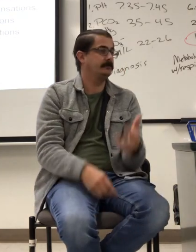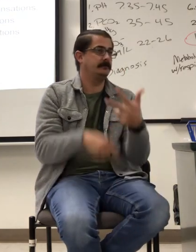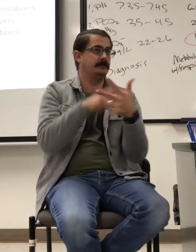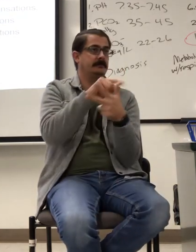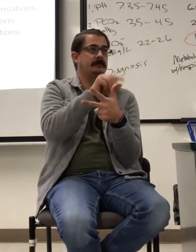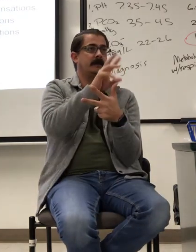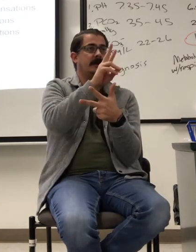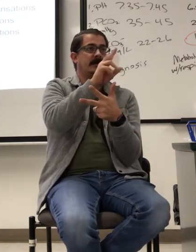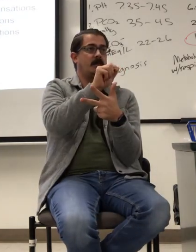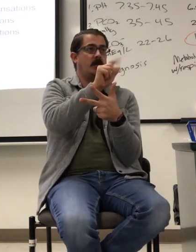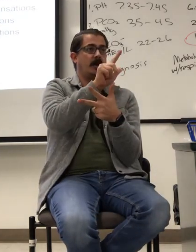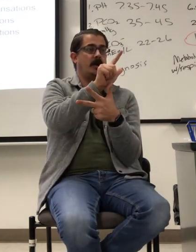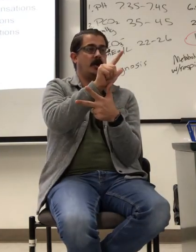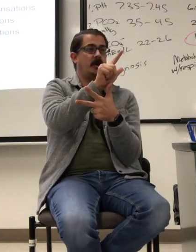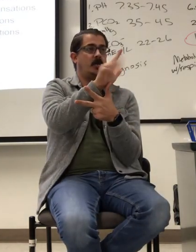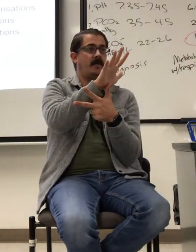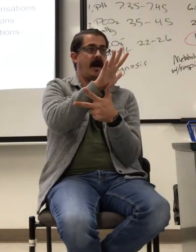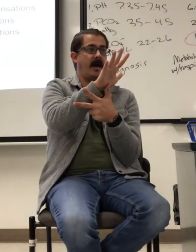7.25,